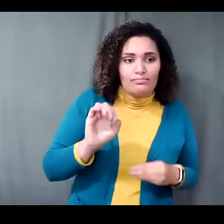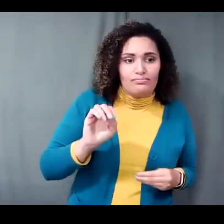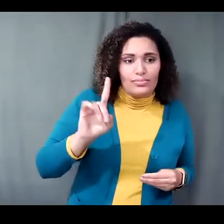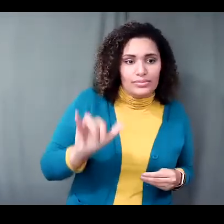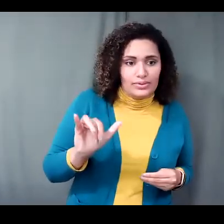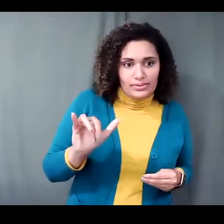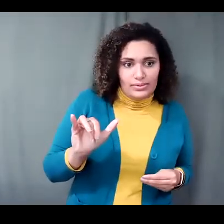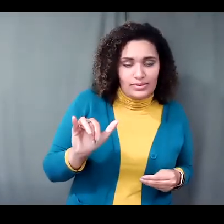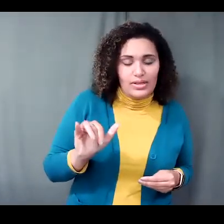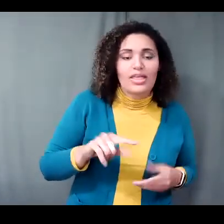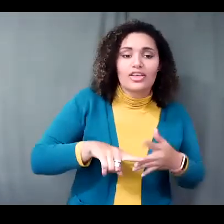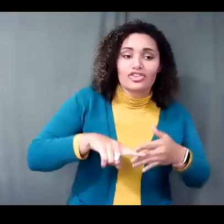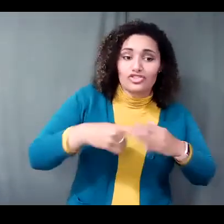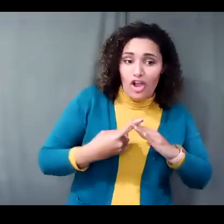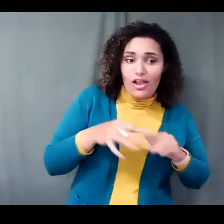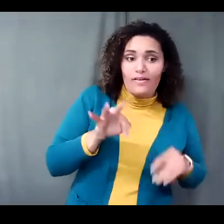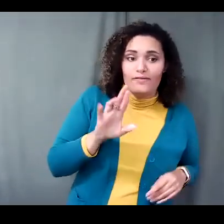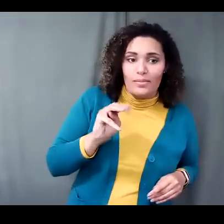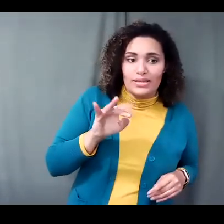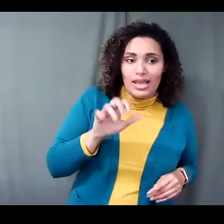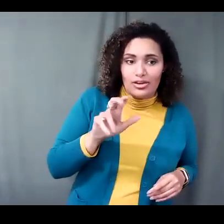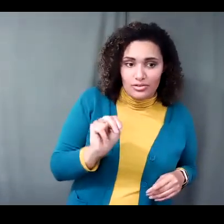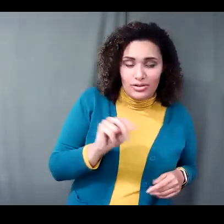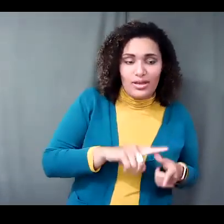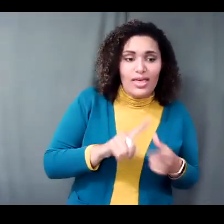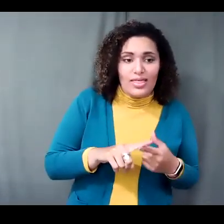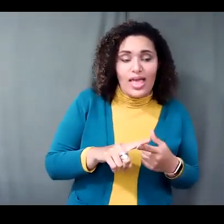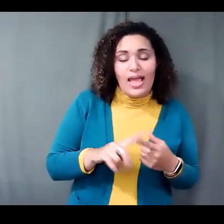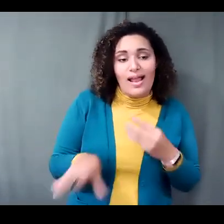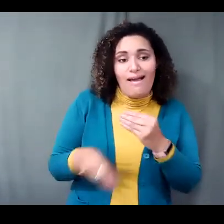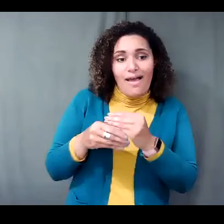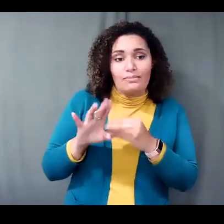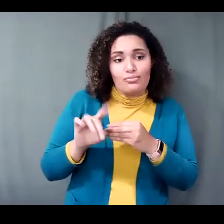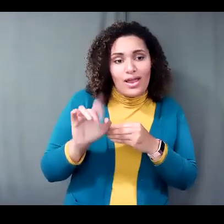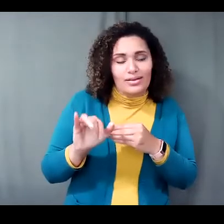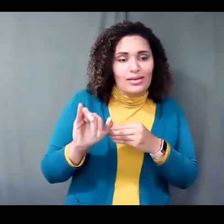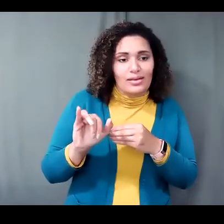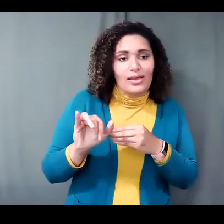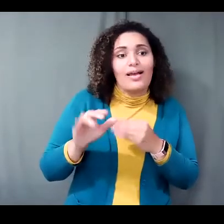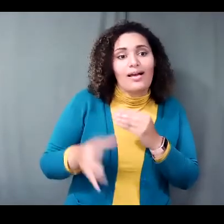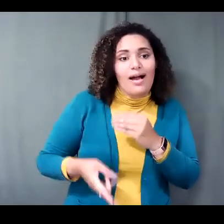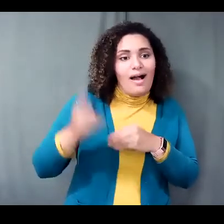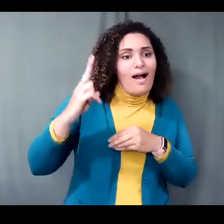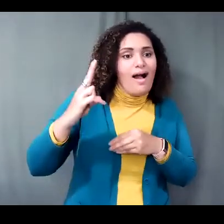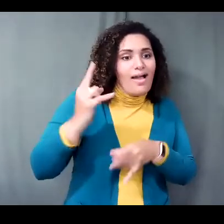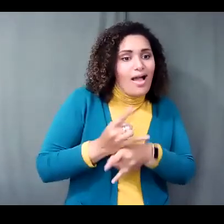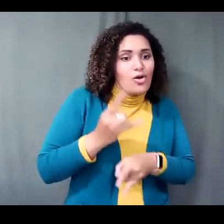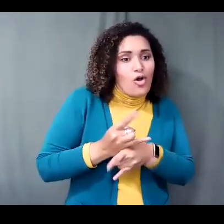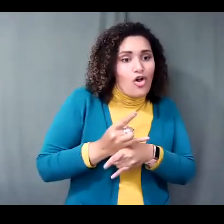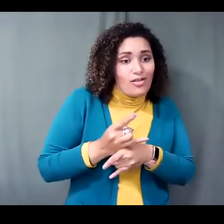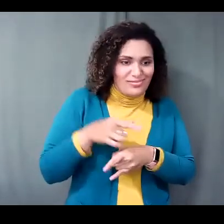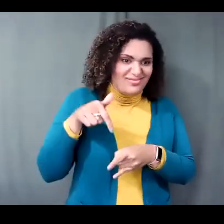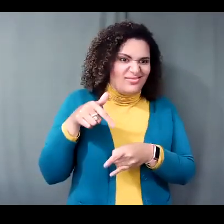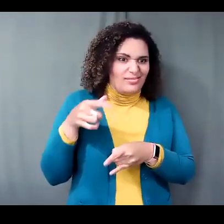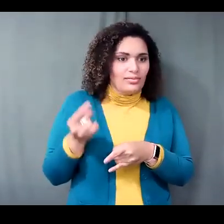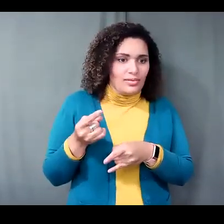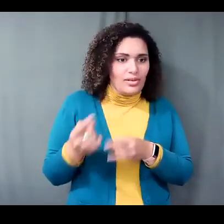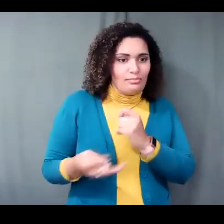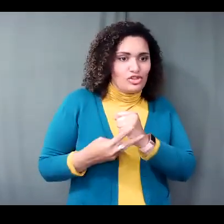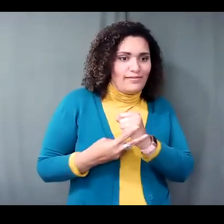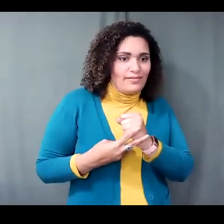started. They would put brandy in, which is basically just much higher alcohol. And alcohol is a preservative, it's kind